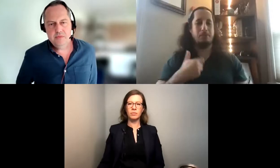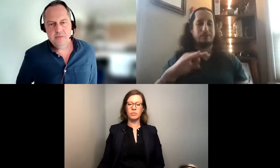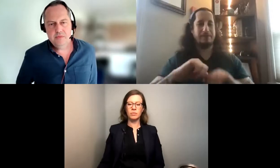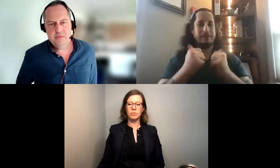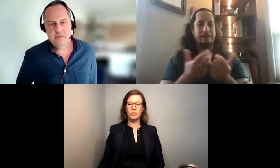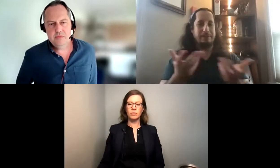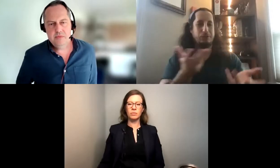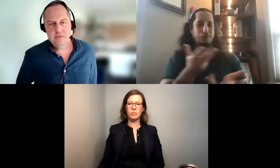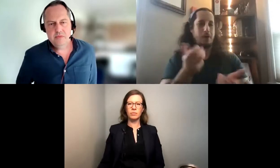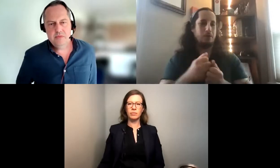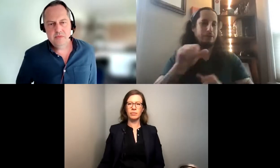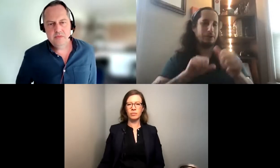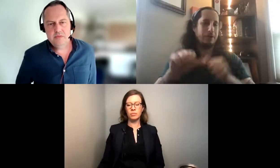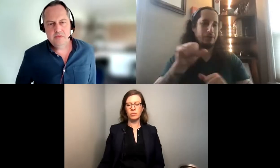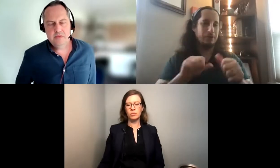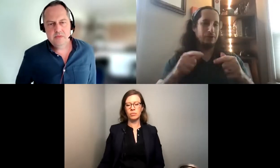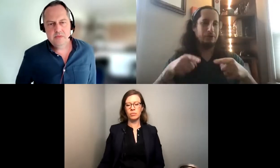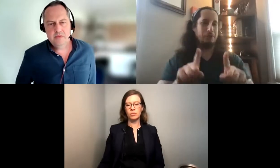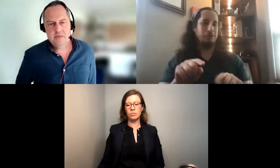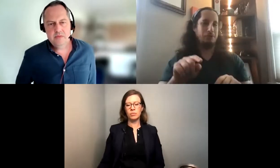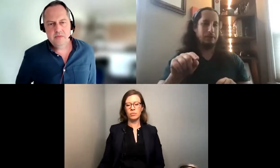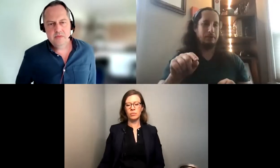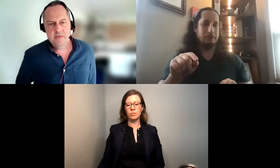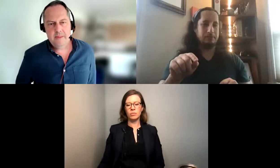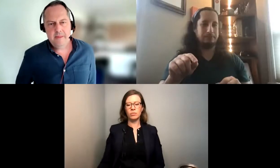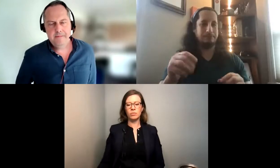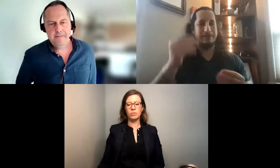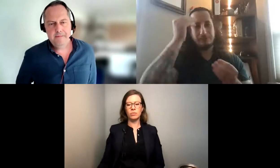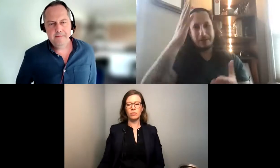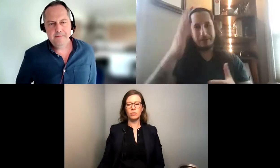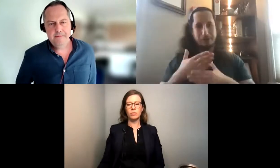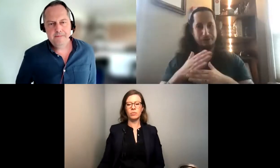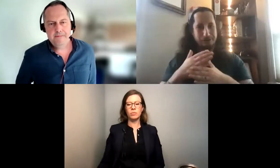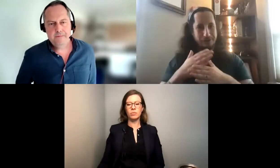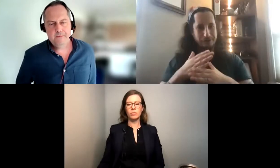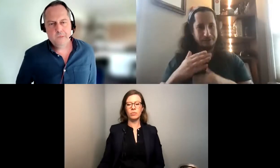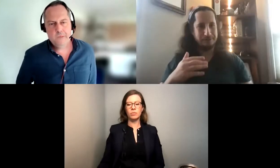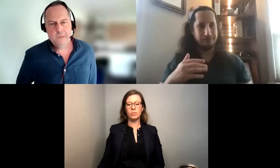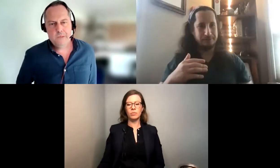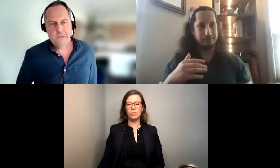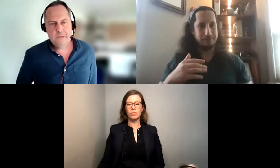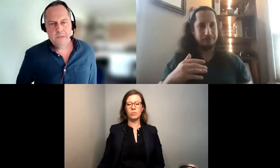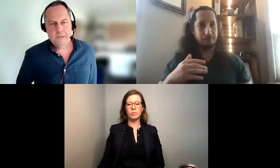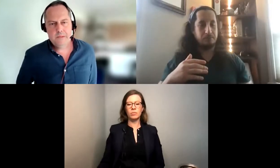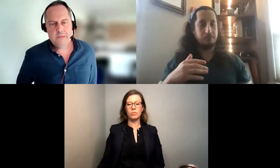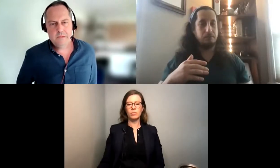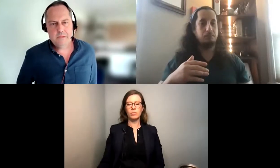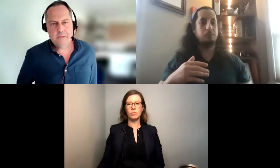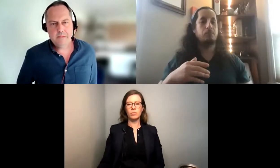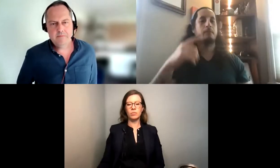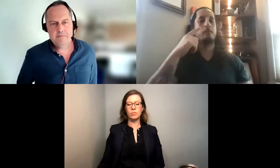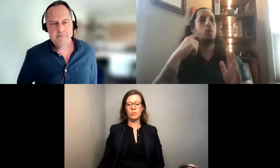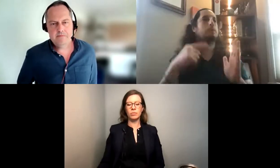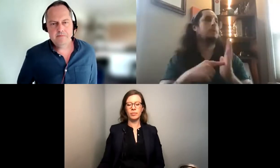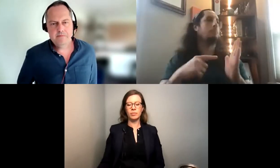has changed how deaf and hearing members have interacting with each other in terms of their own